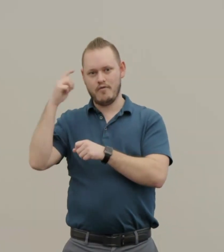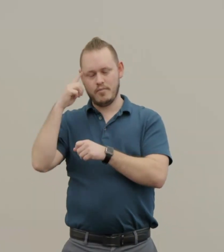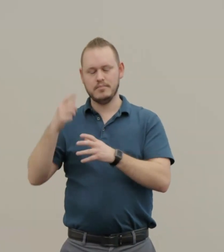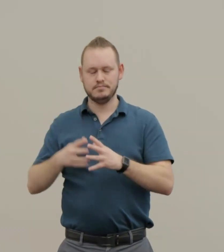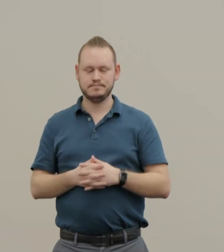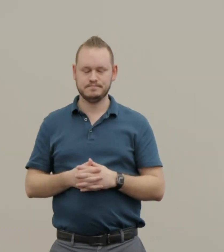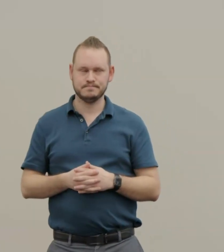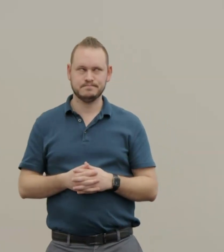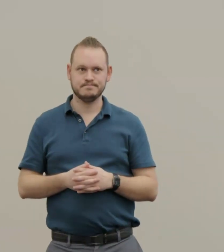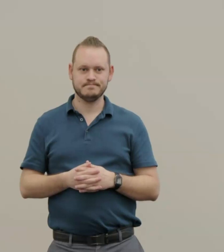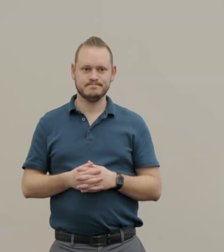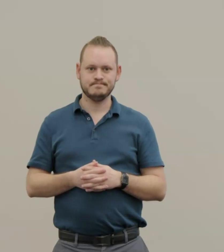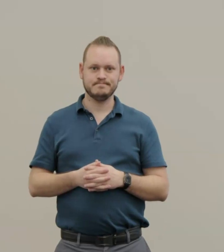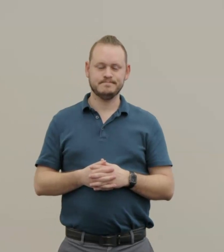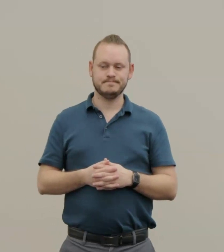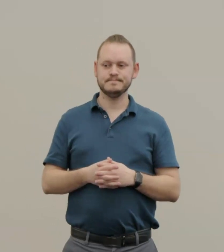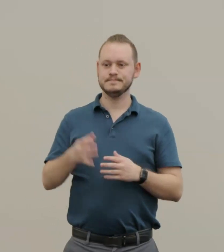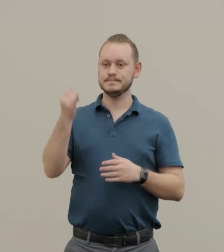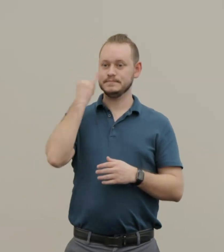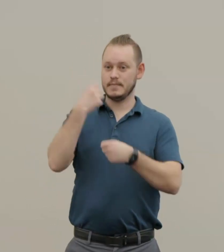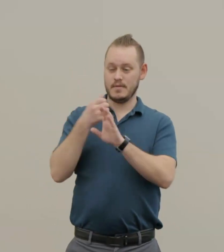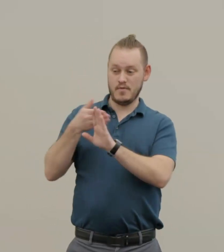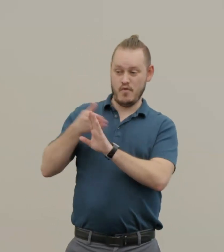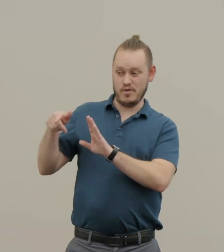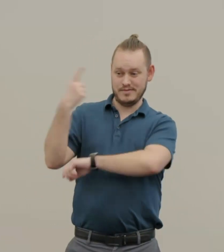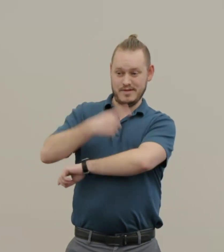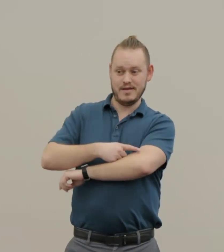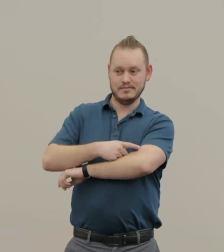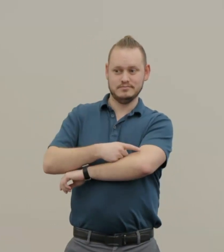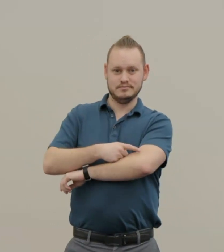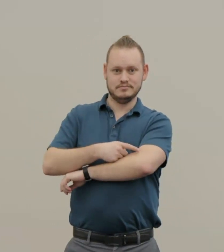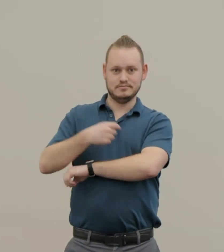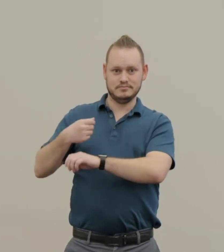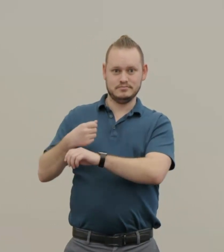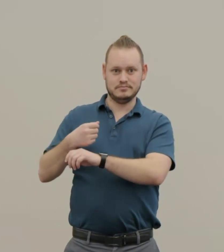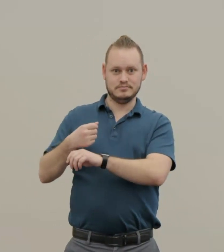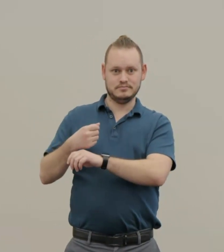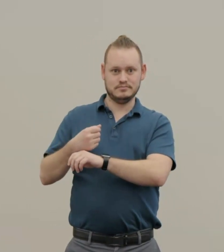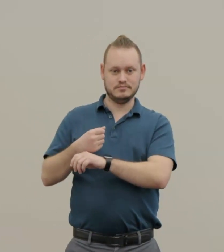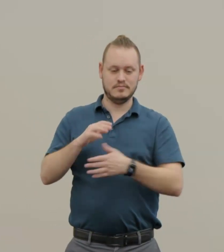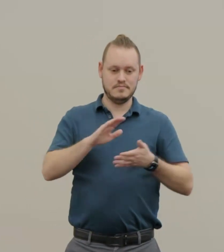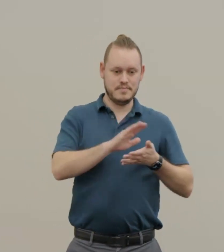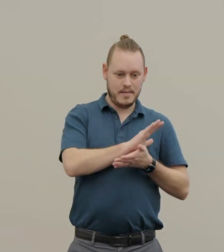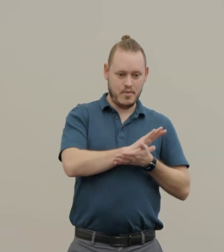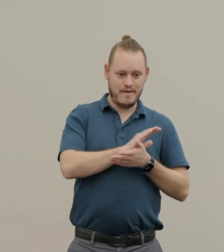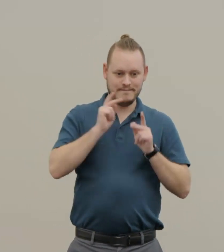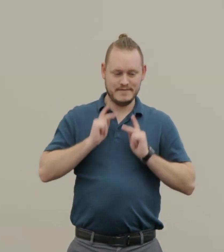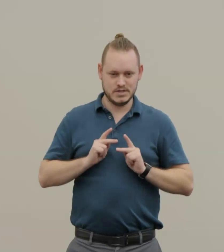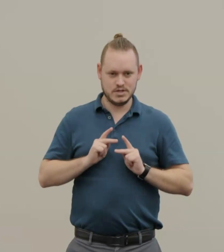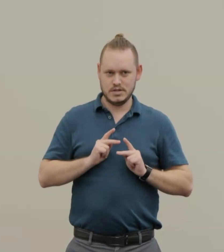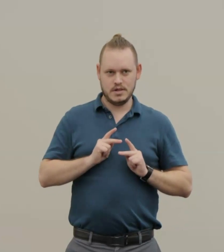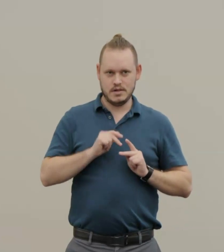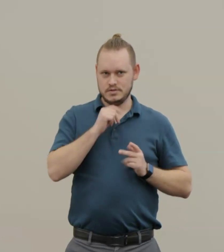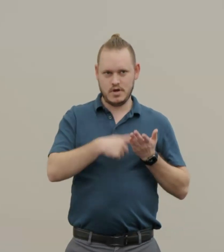facilities. If it's created before that date, if it's reproduced with paper or physical media, let's not talk about that